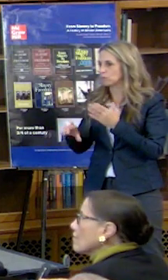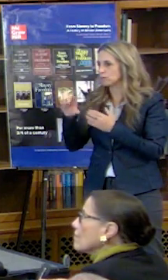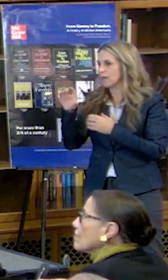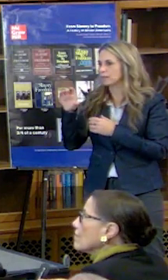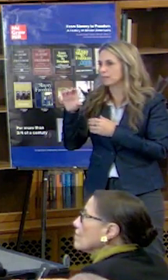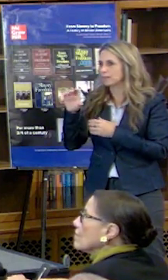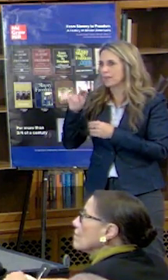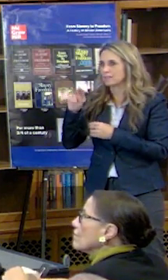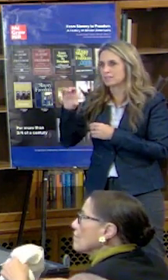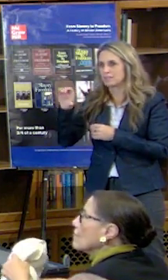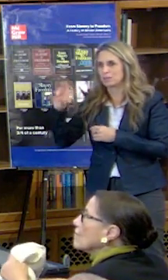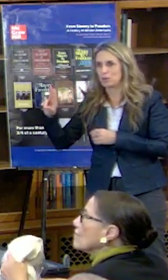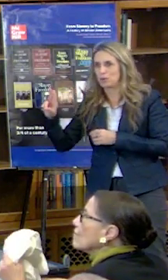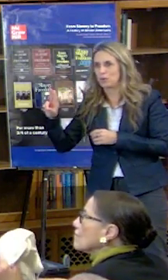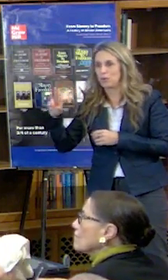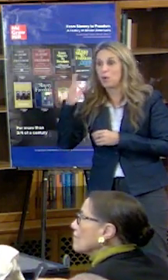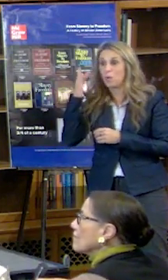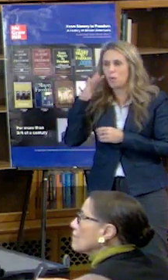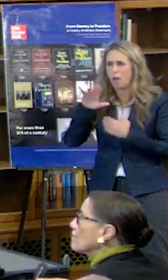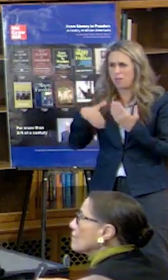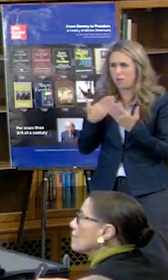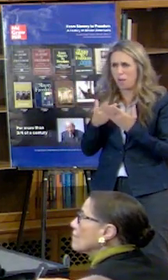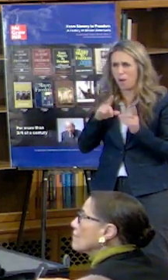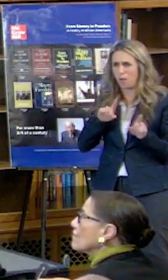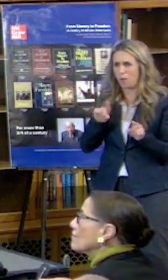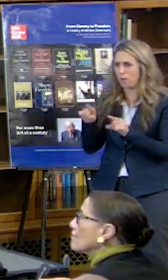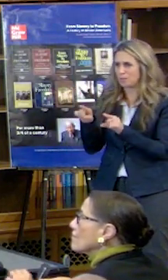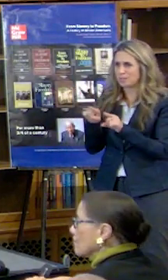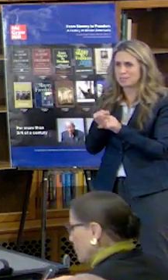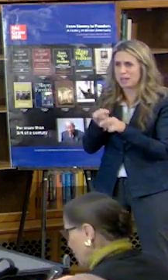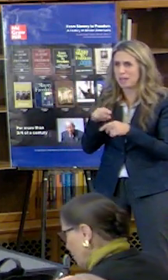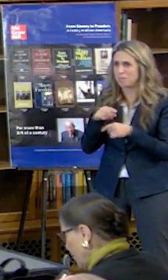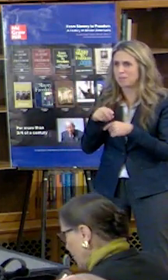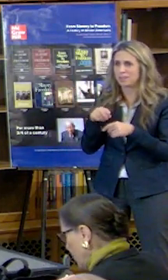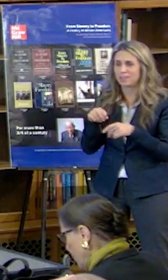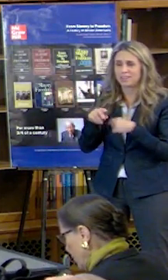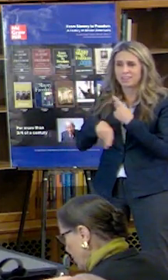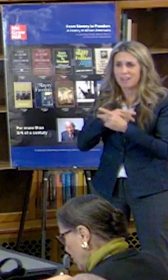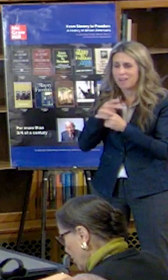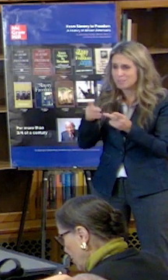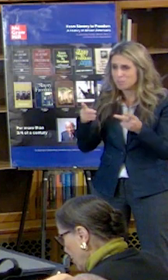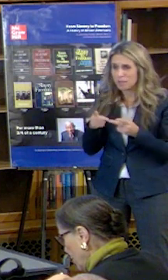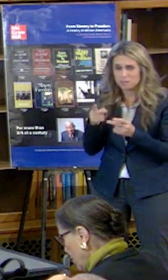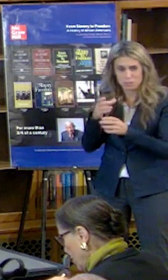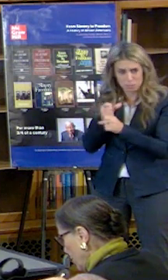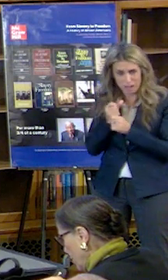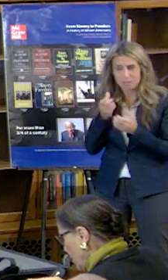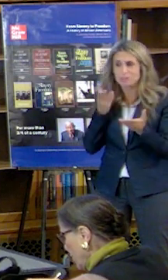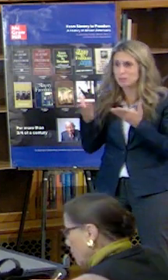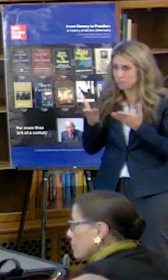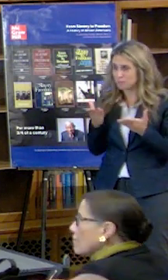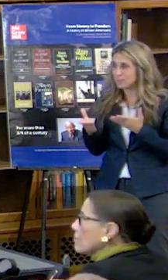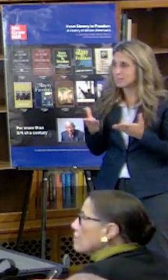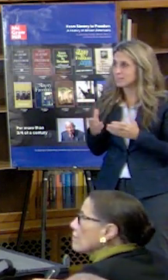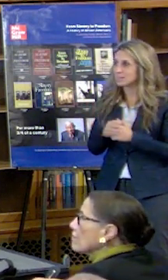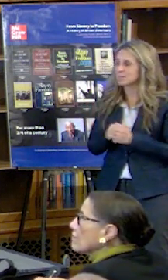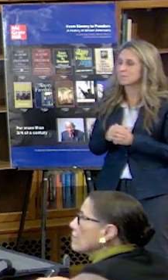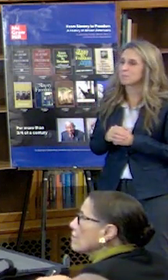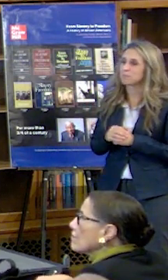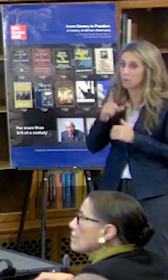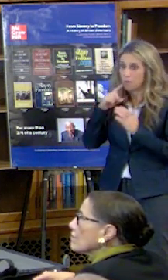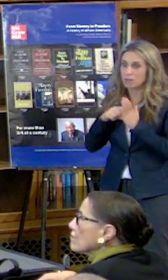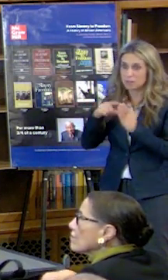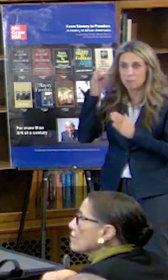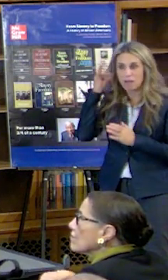institutions because they were all going to the same kinds of spaces to get those kinds of services I do not see an inclination